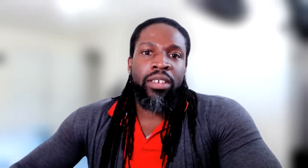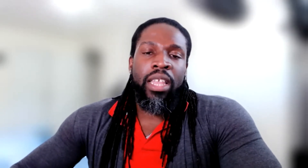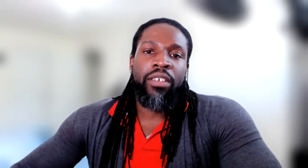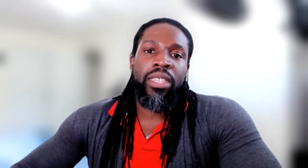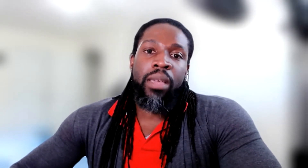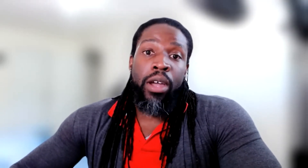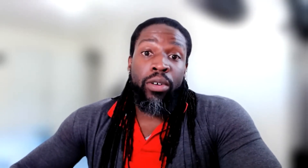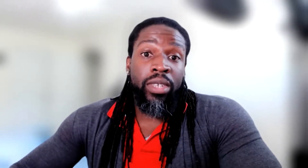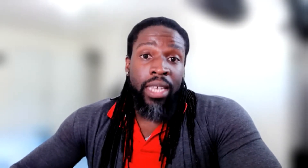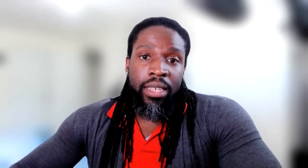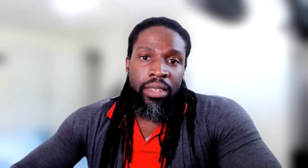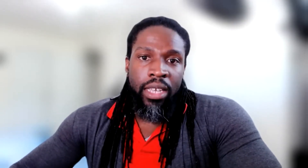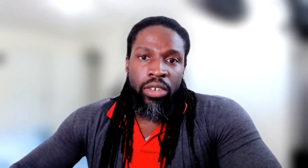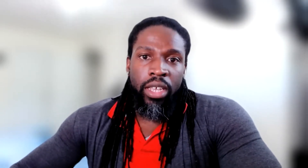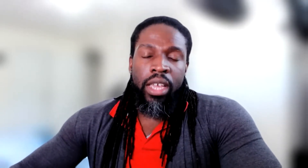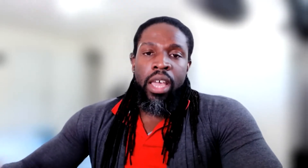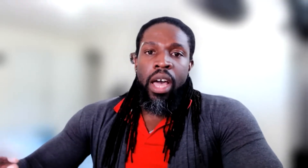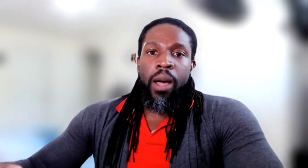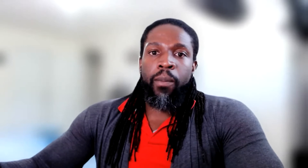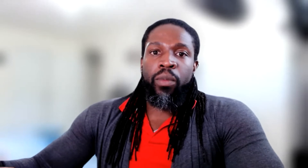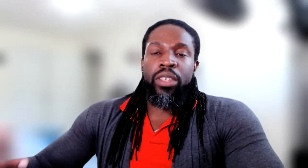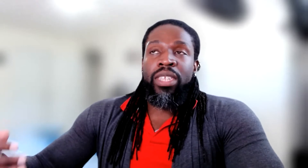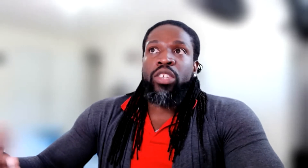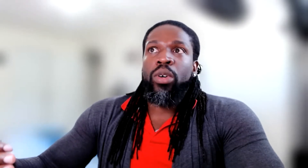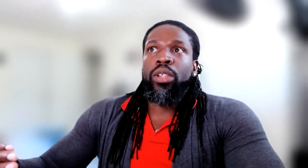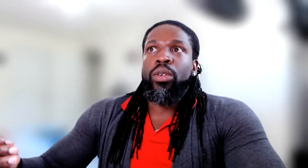that there's a lot of stigma around sex and